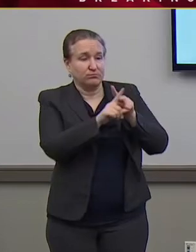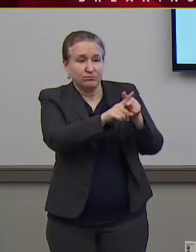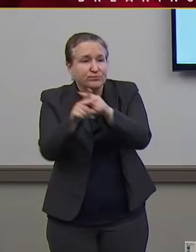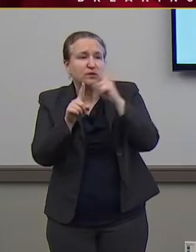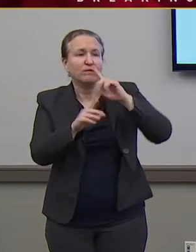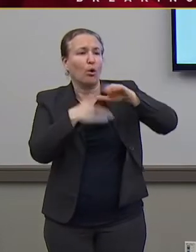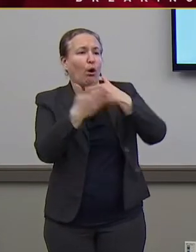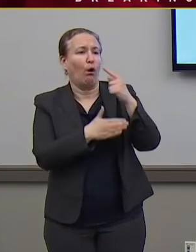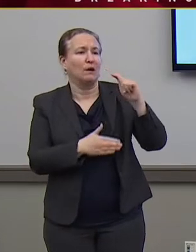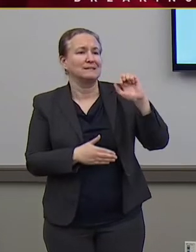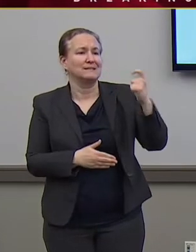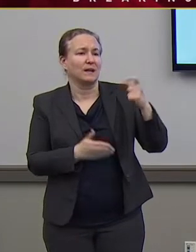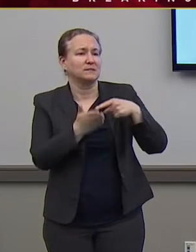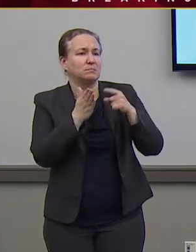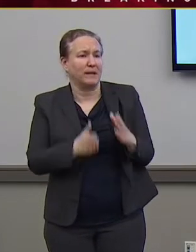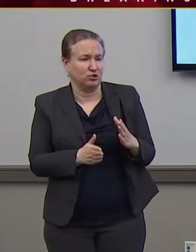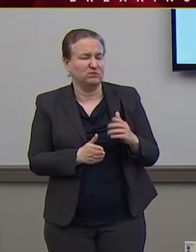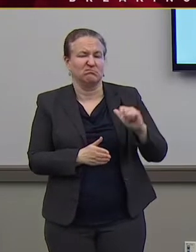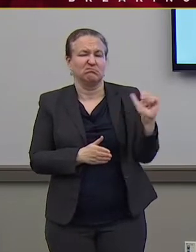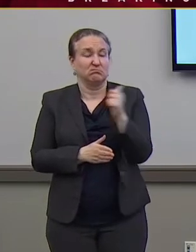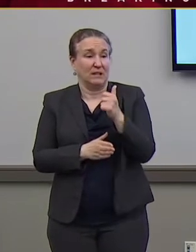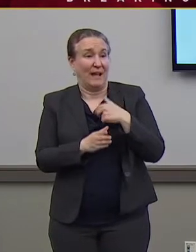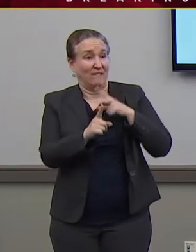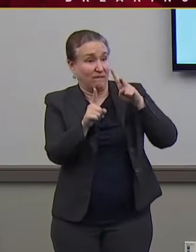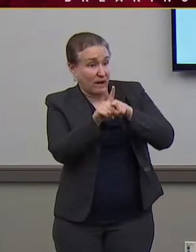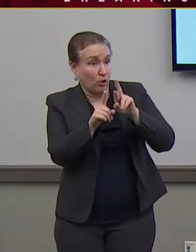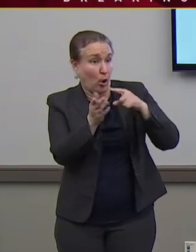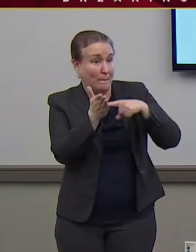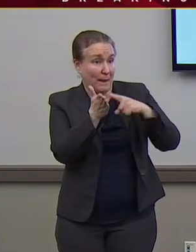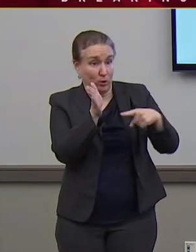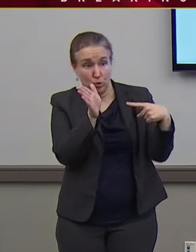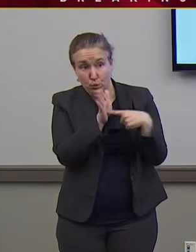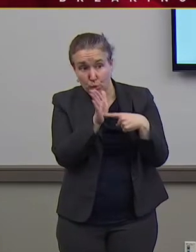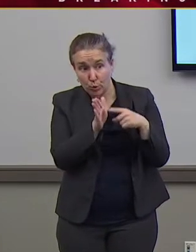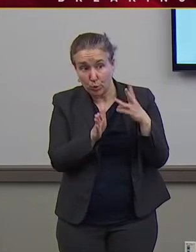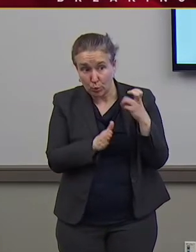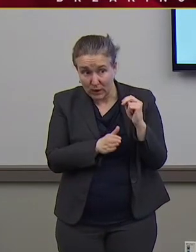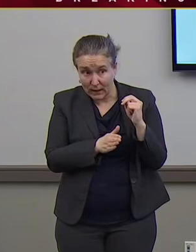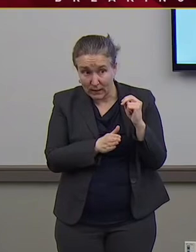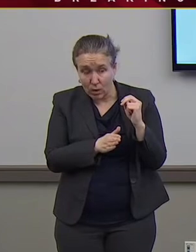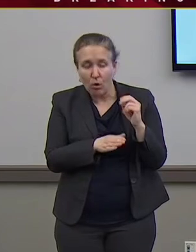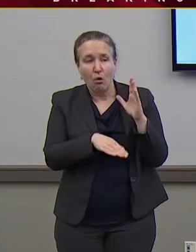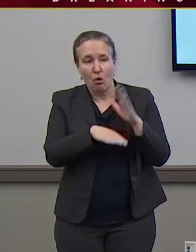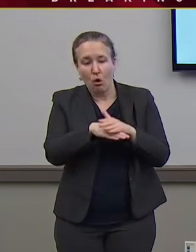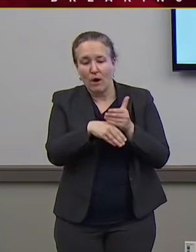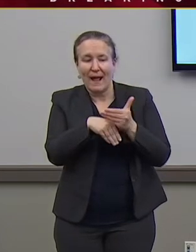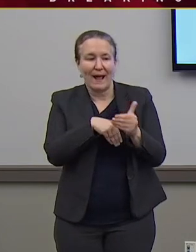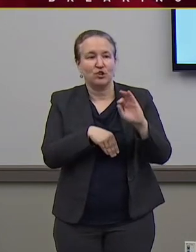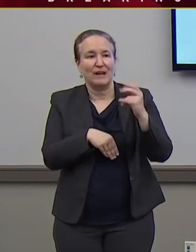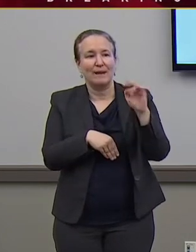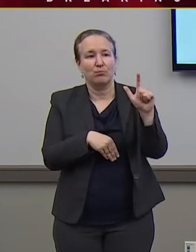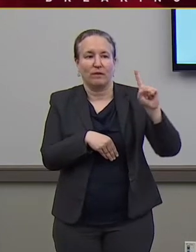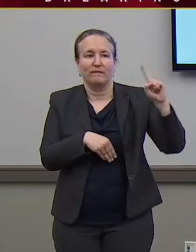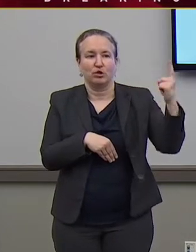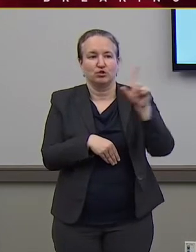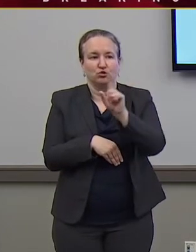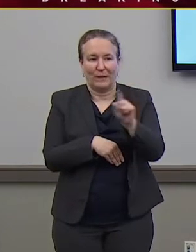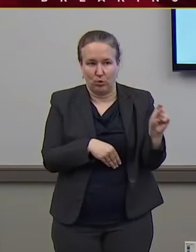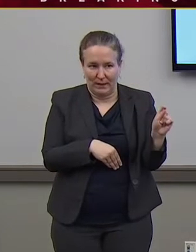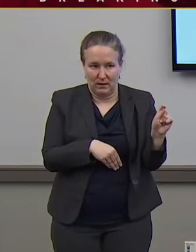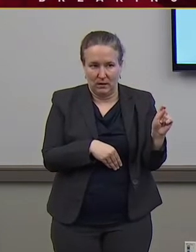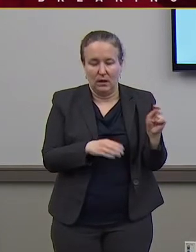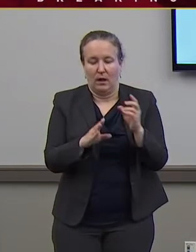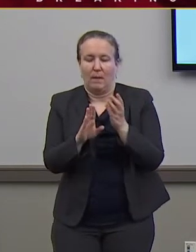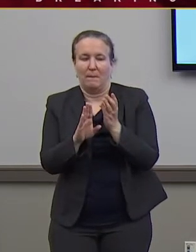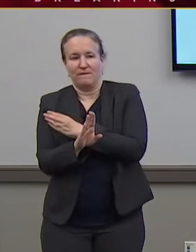all taxpayers that have a filing or payment deadline falling on or after April 1st, 2020 and